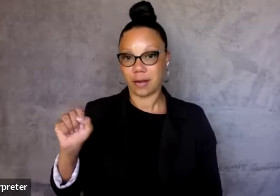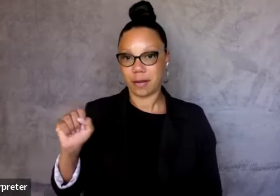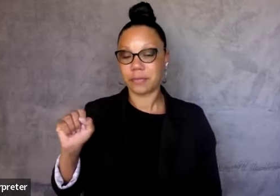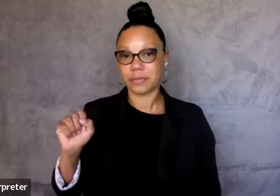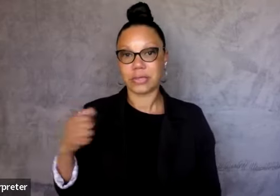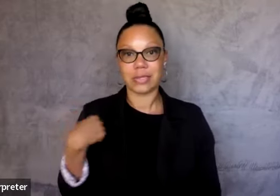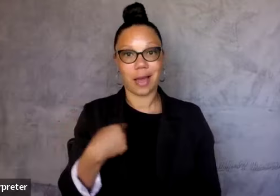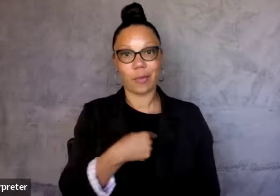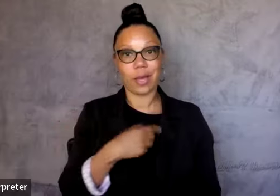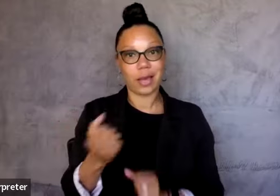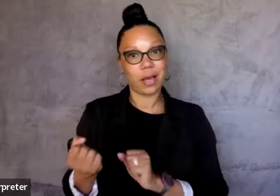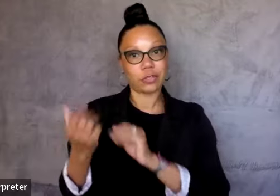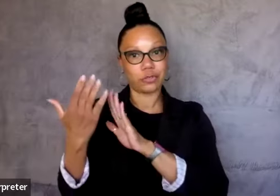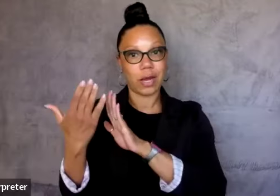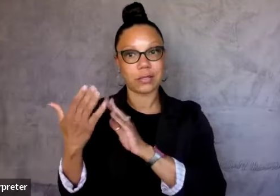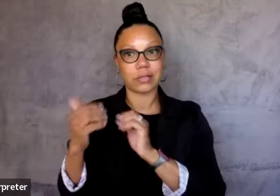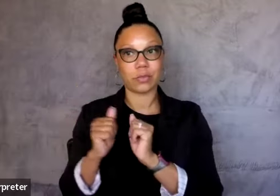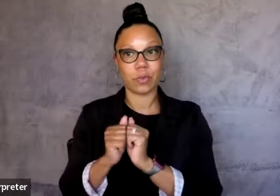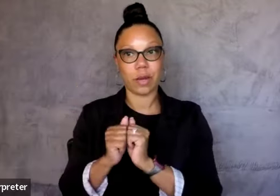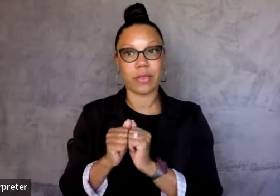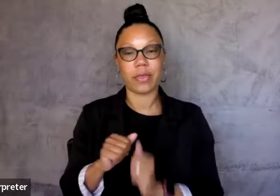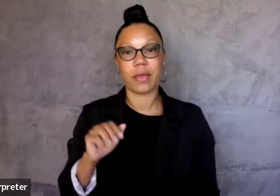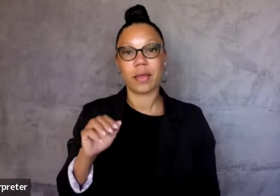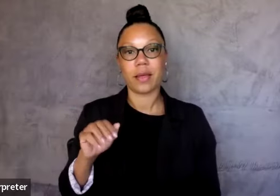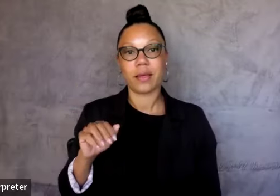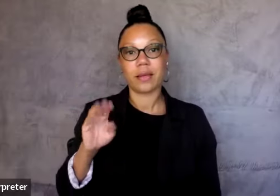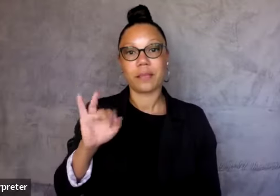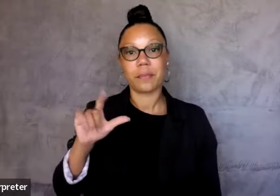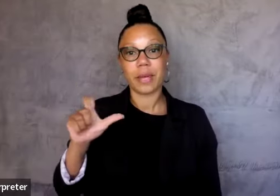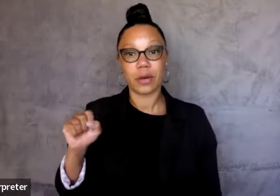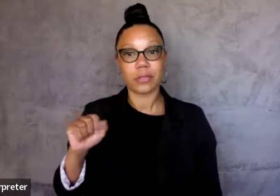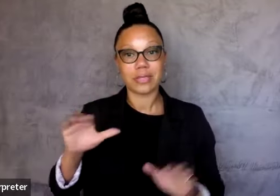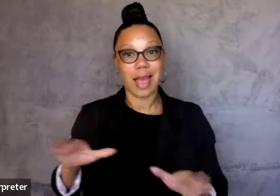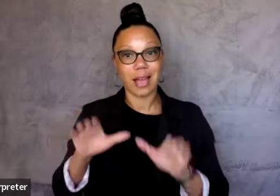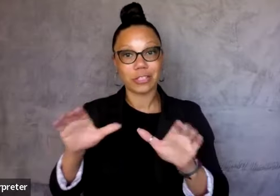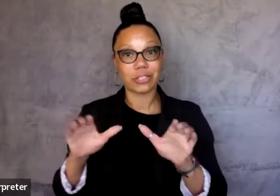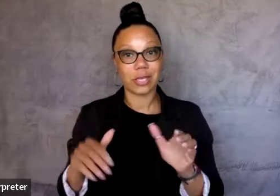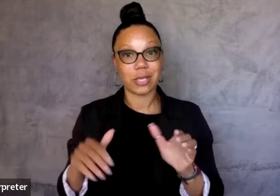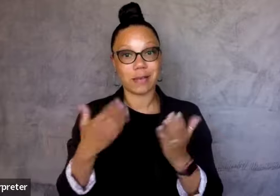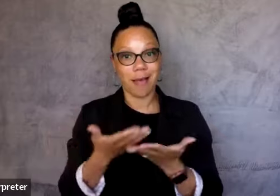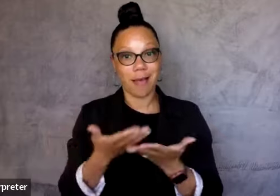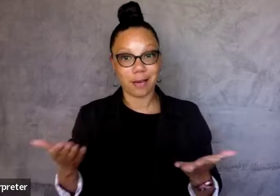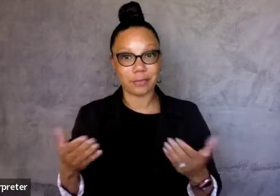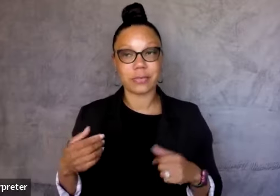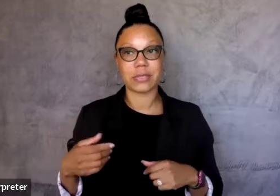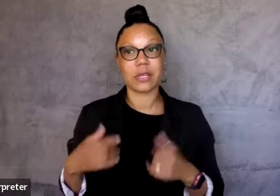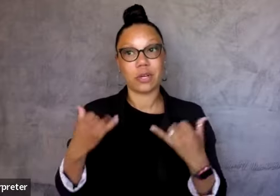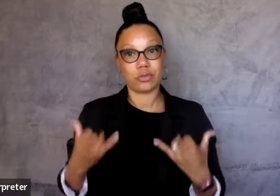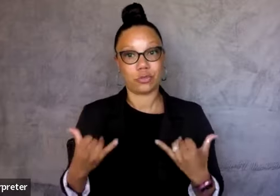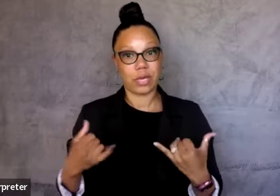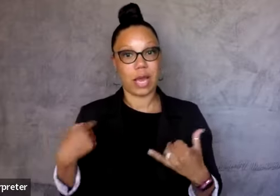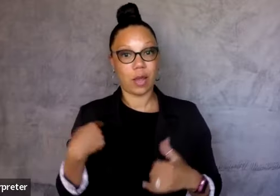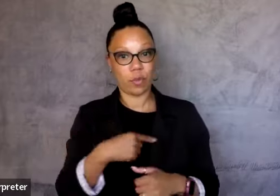the in Bill's action items. And I would say that today, I think we have been working very